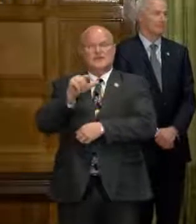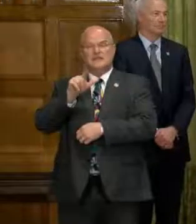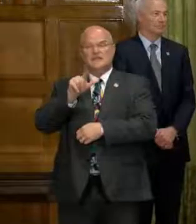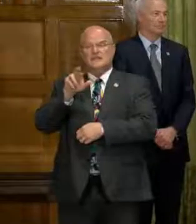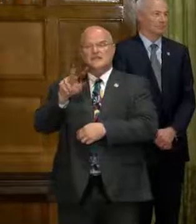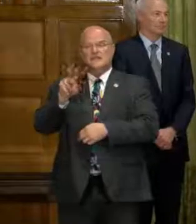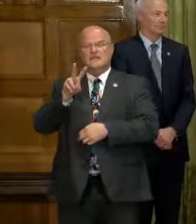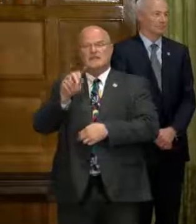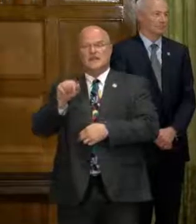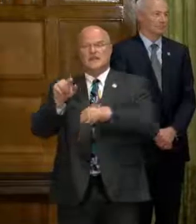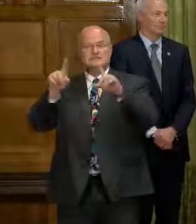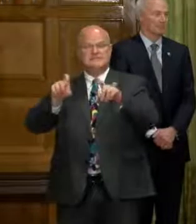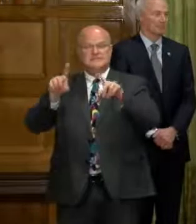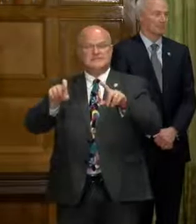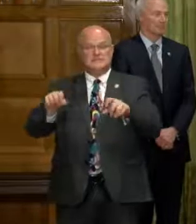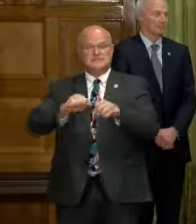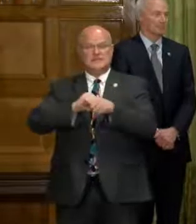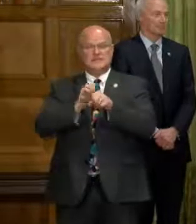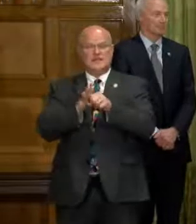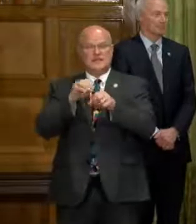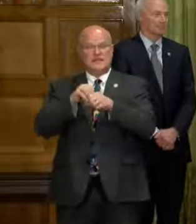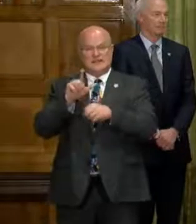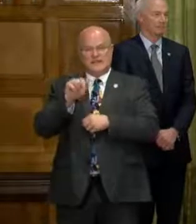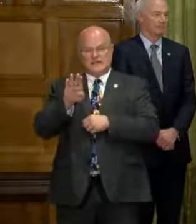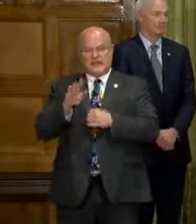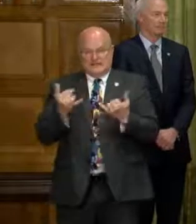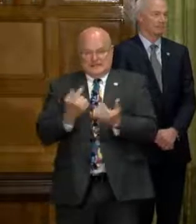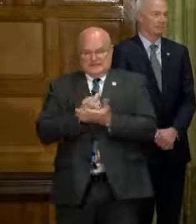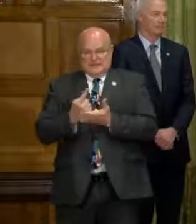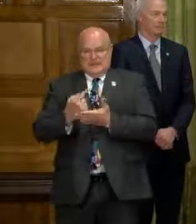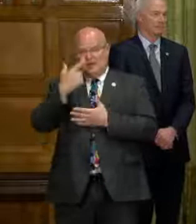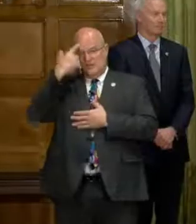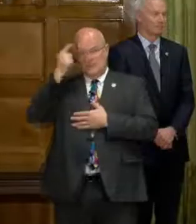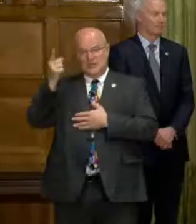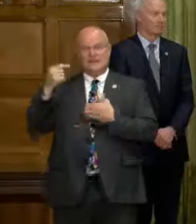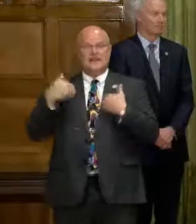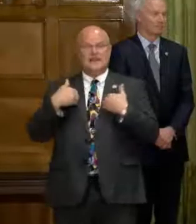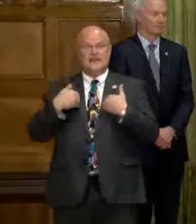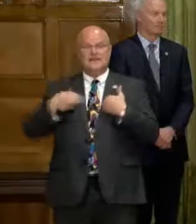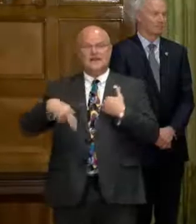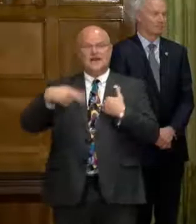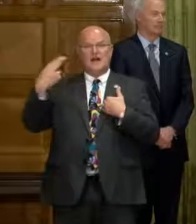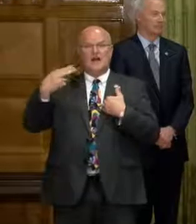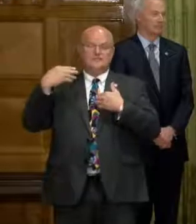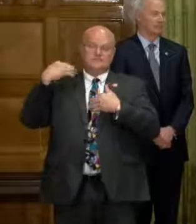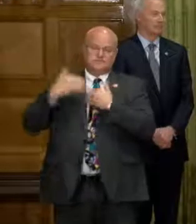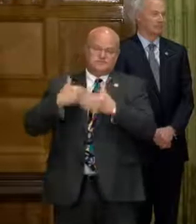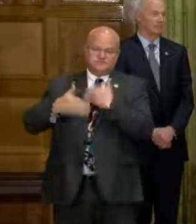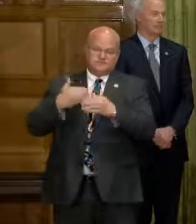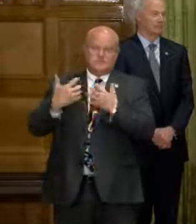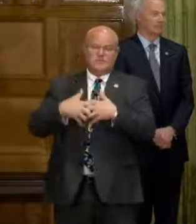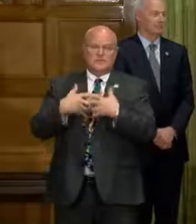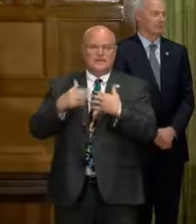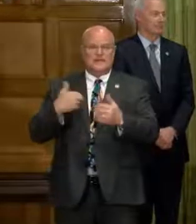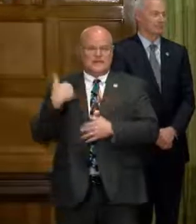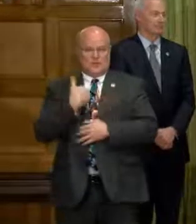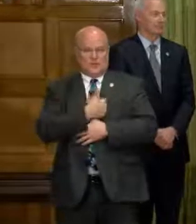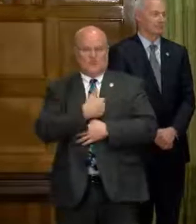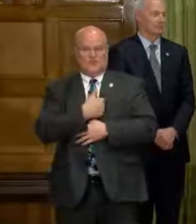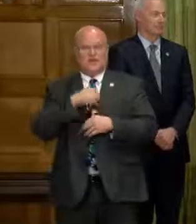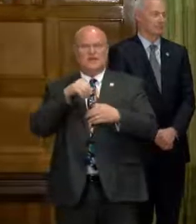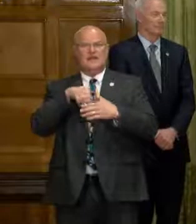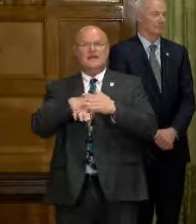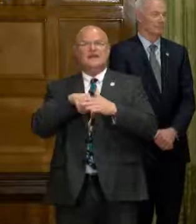testing for COVID-19 in their lab this week, and because they have a higher throughput machine than we do, they have